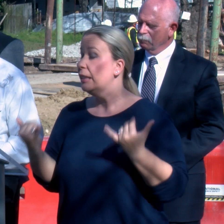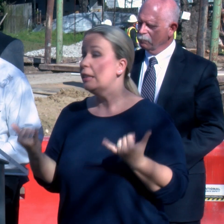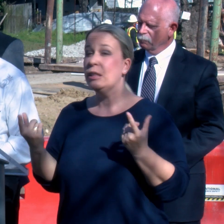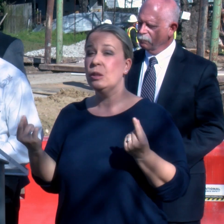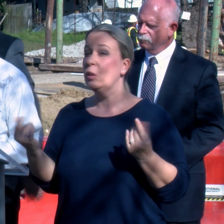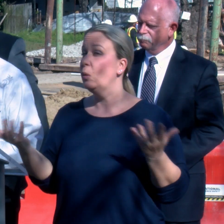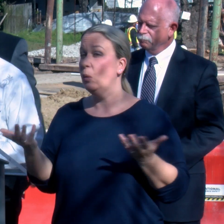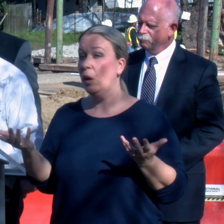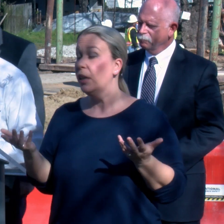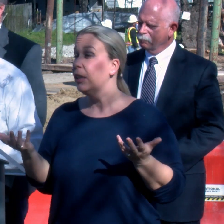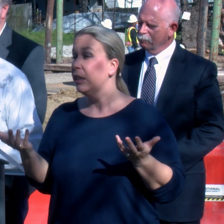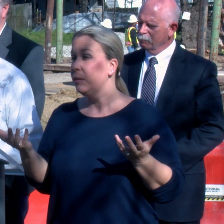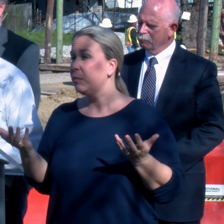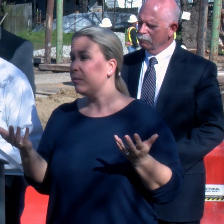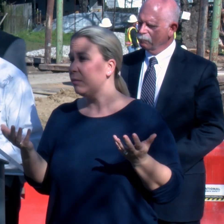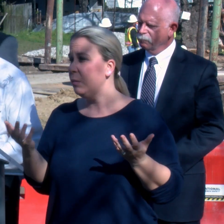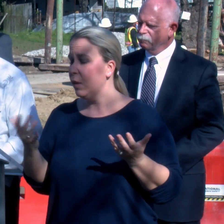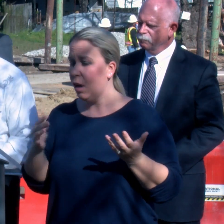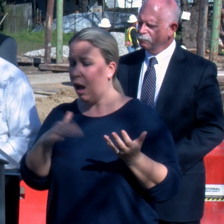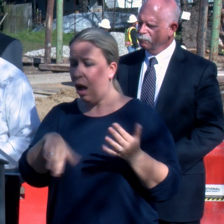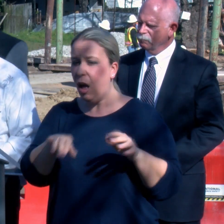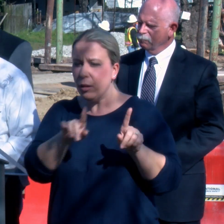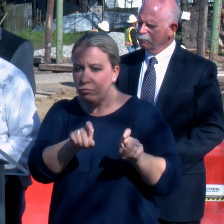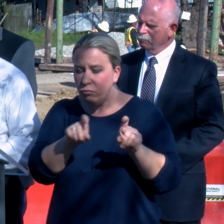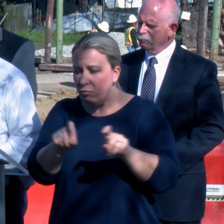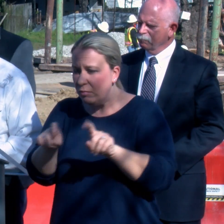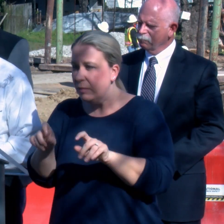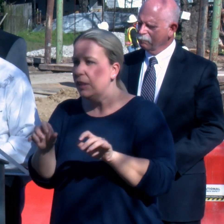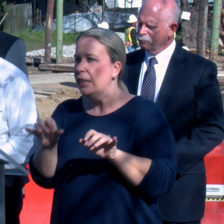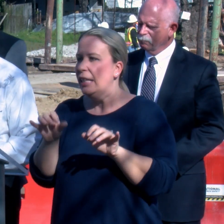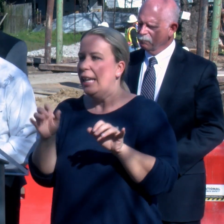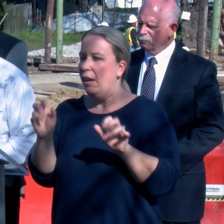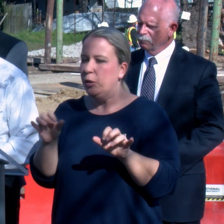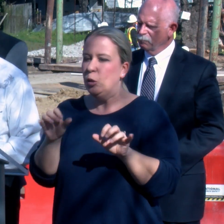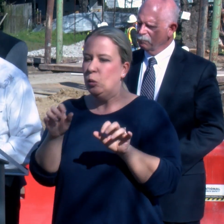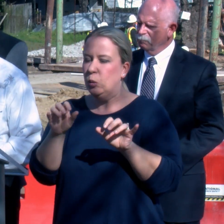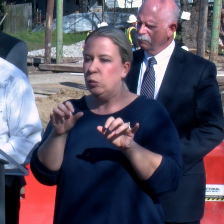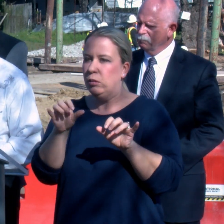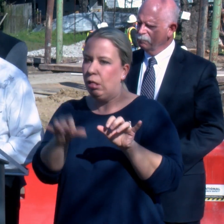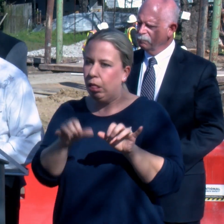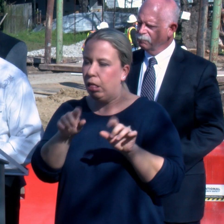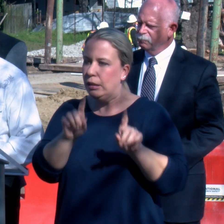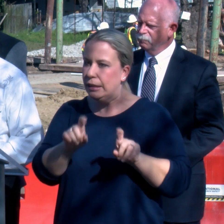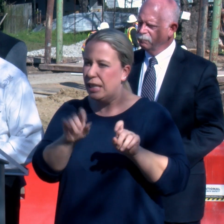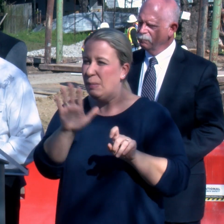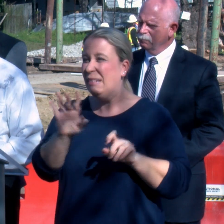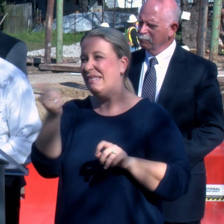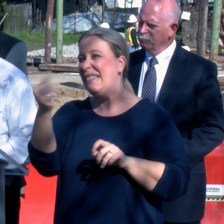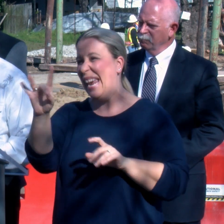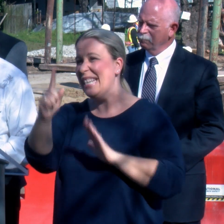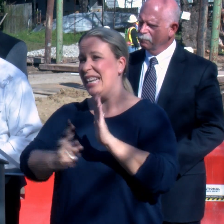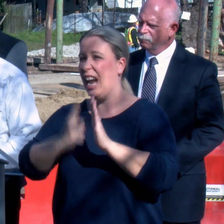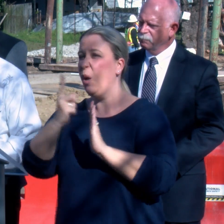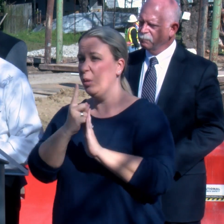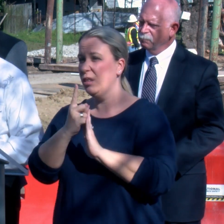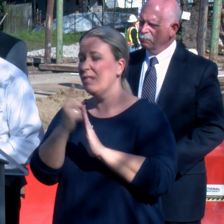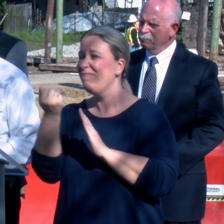operate, it takes, those samples have to lay out, so to speak, for about 18